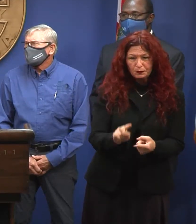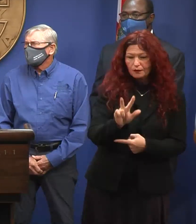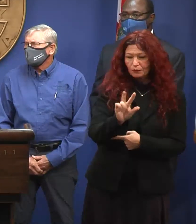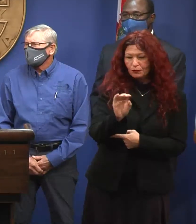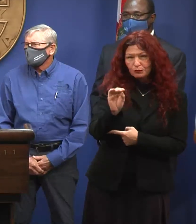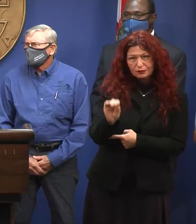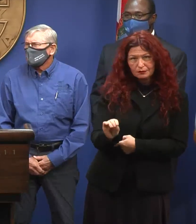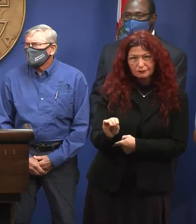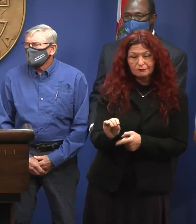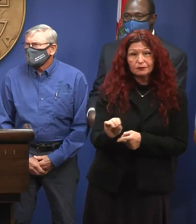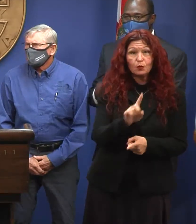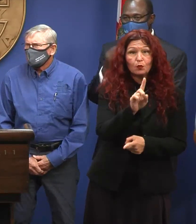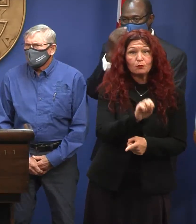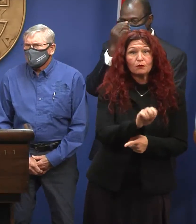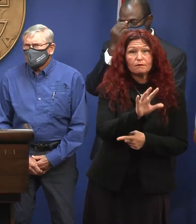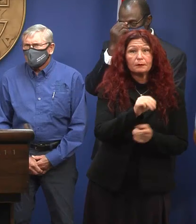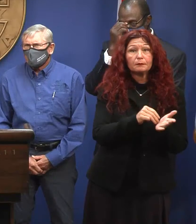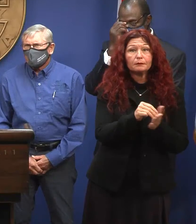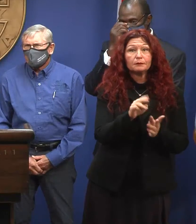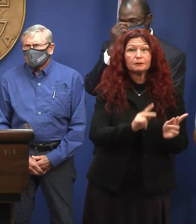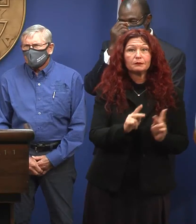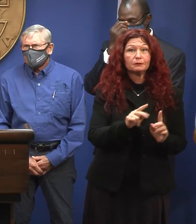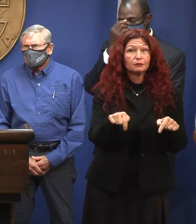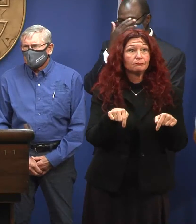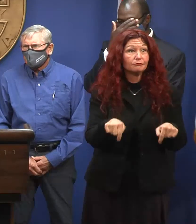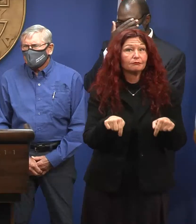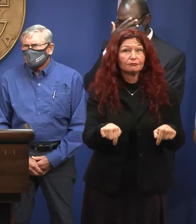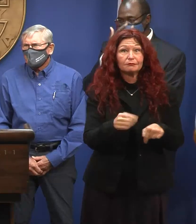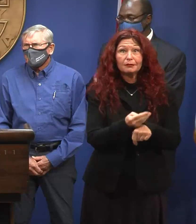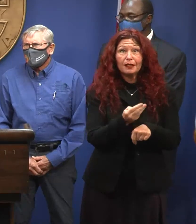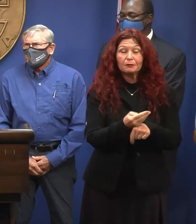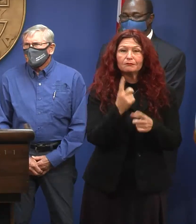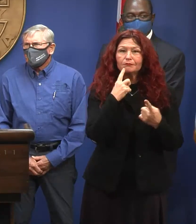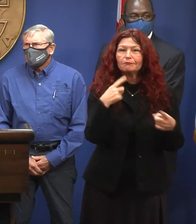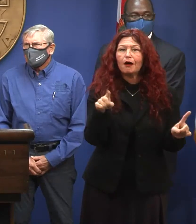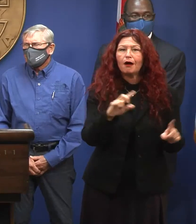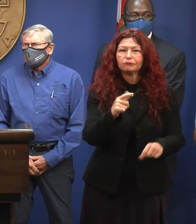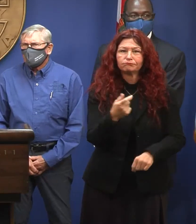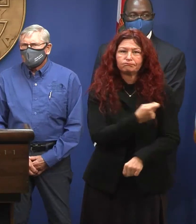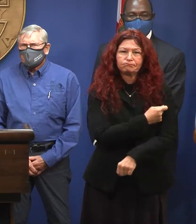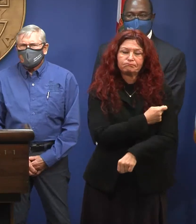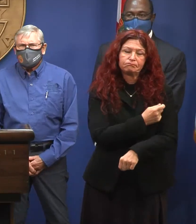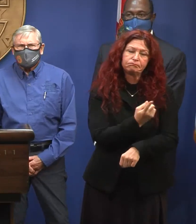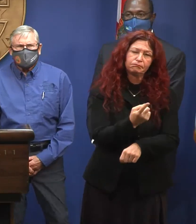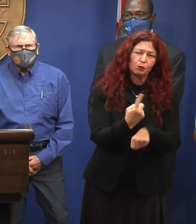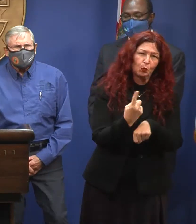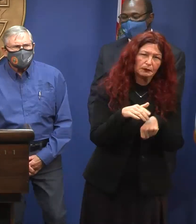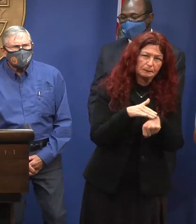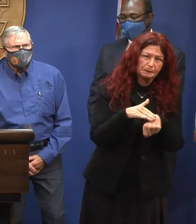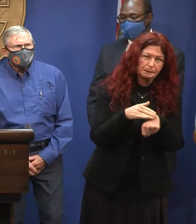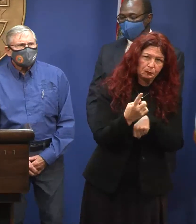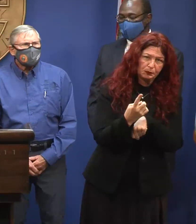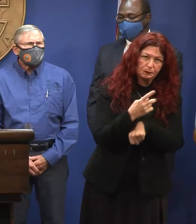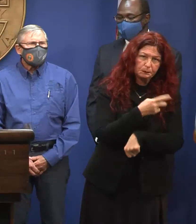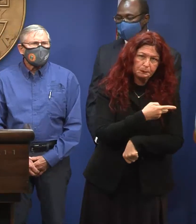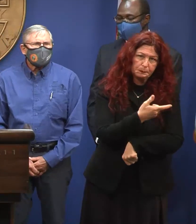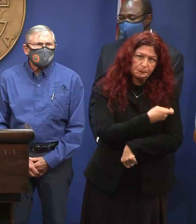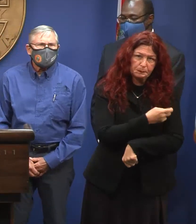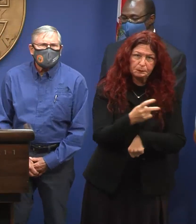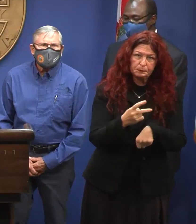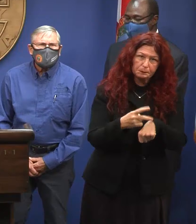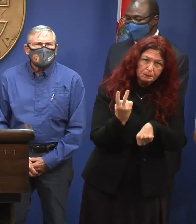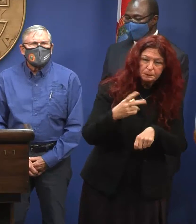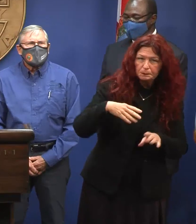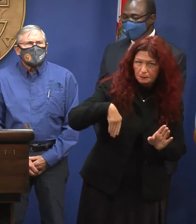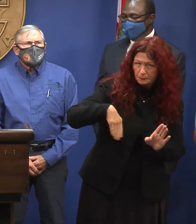Miami-Dade County residents have received at least one dose of the vaccine. This is very, very good news heading into hurricane season. So I want